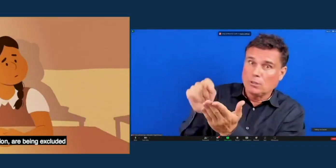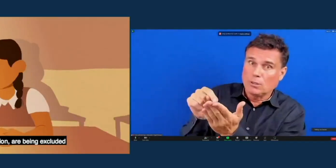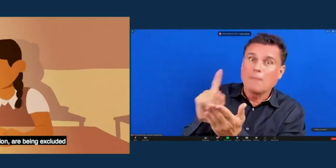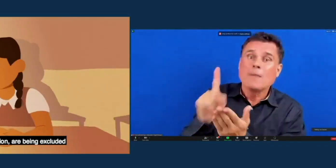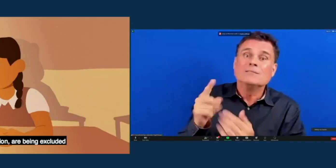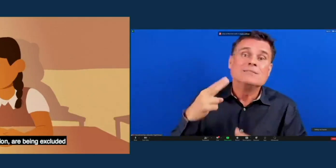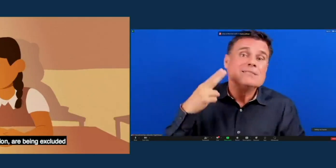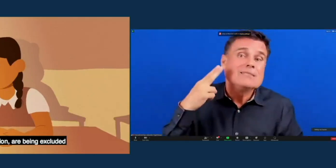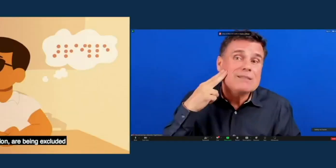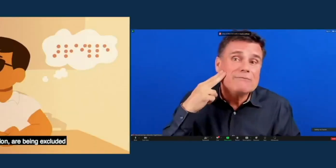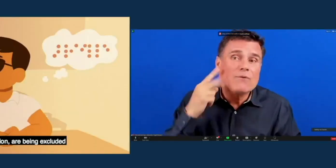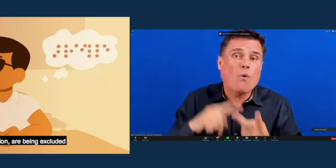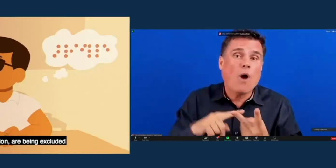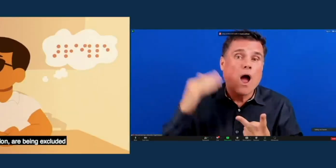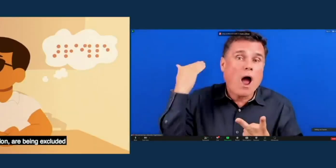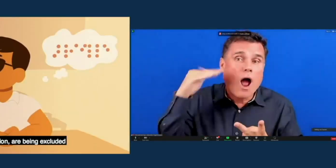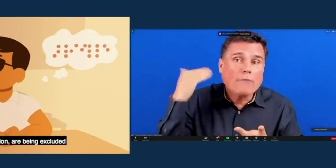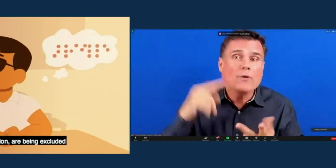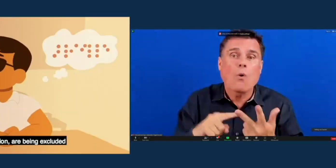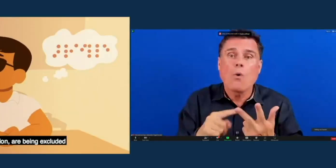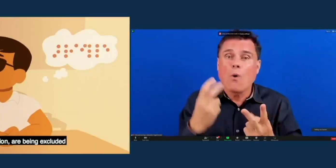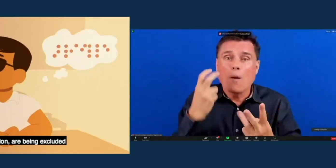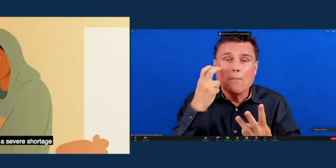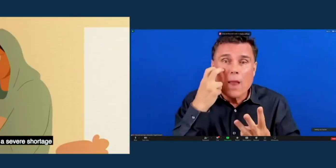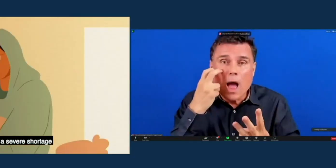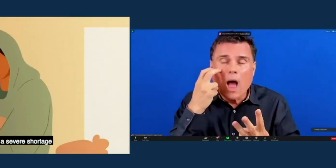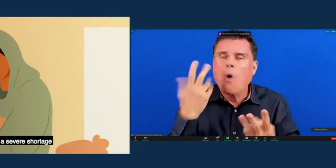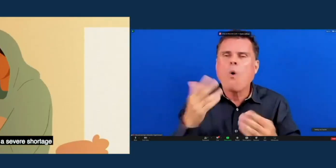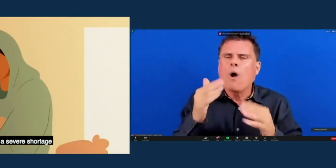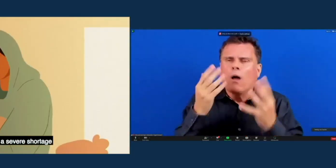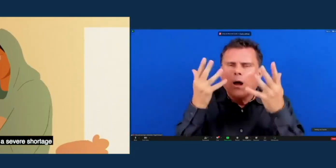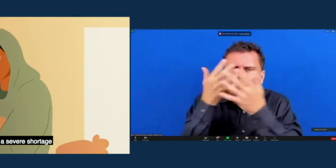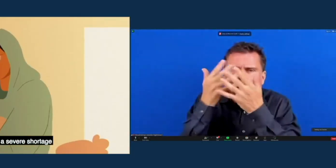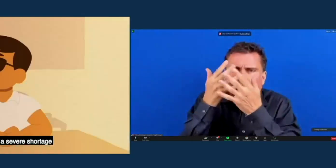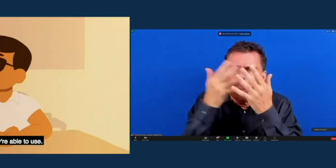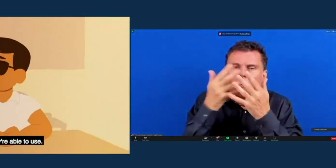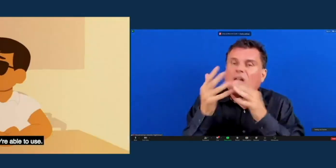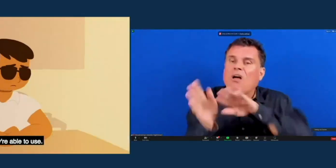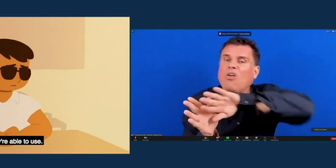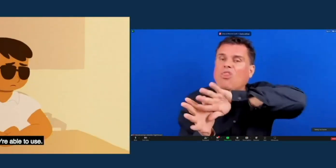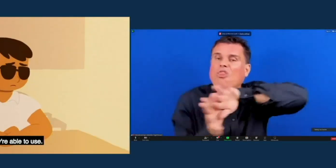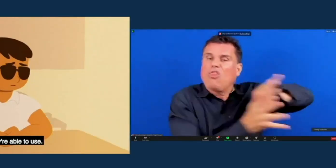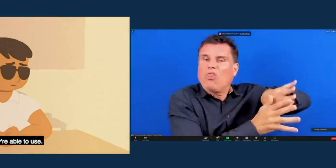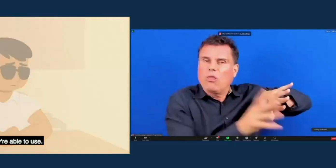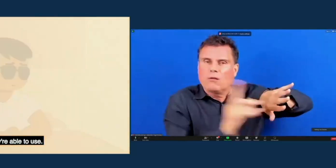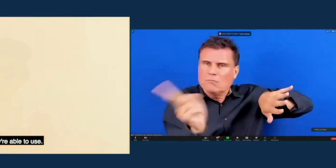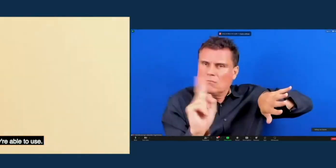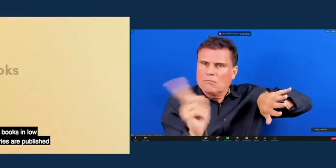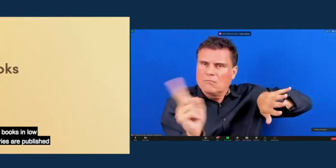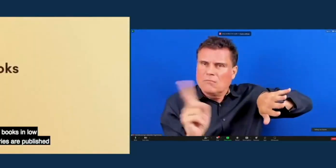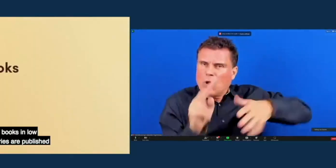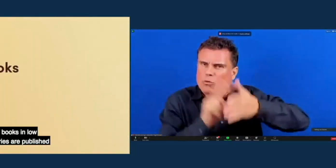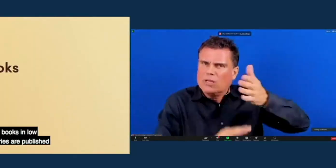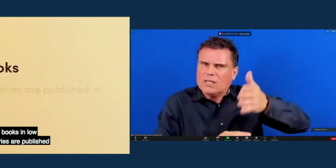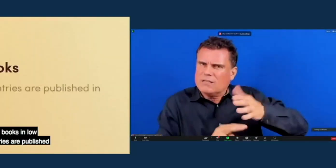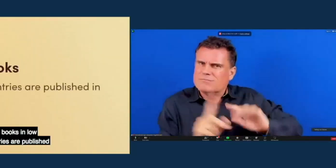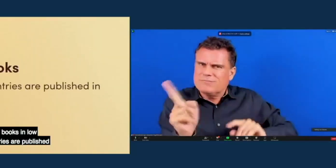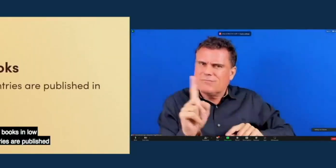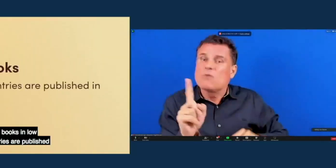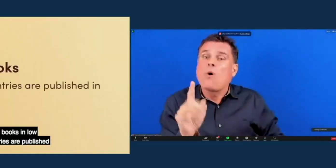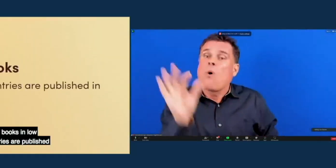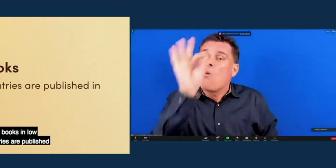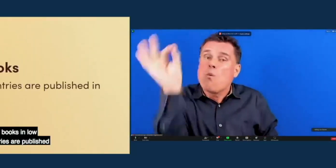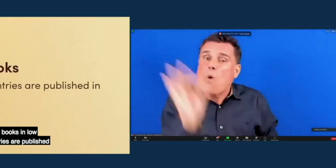blind, or have low vision, are being excluded because there's a severe shortage of books they're able to use. Only 1% of books